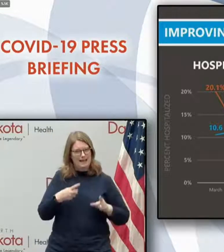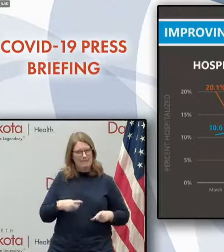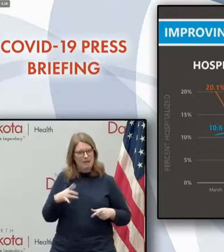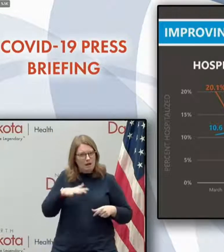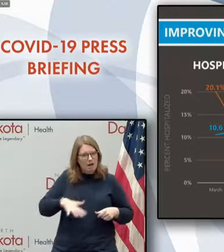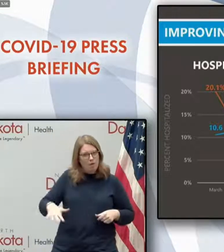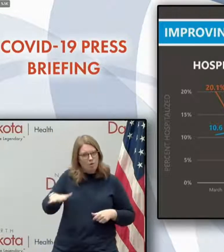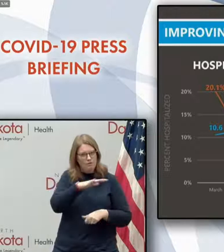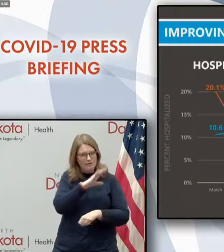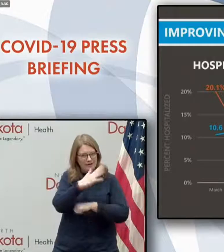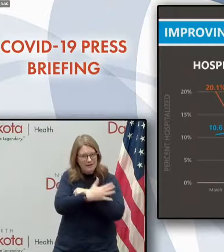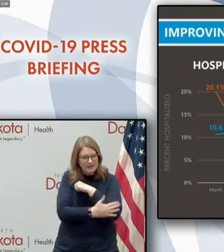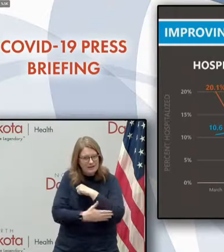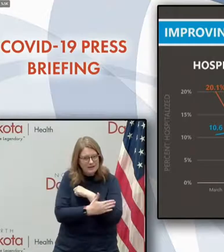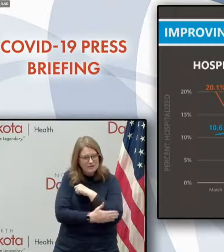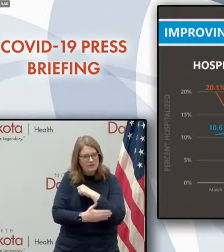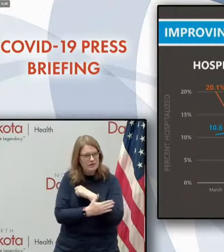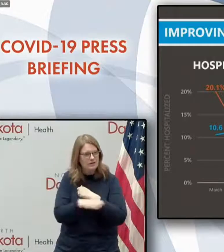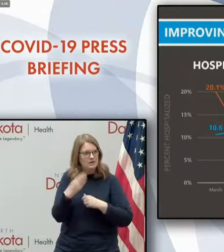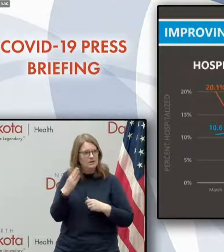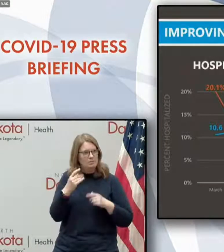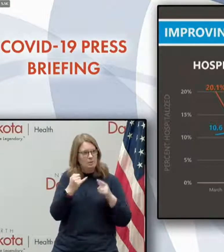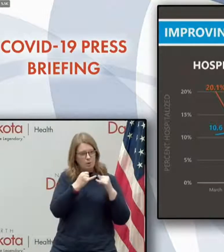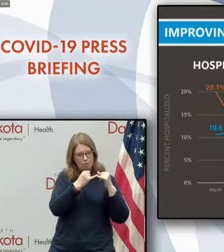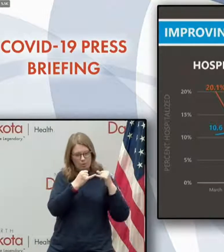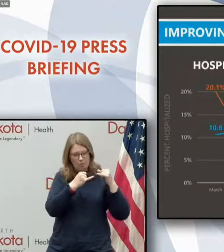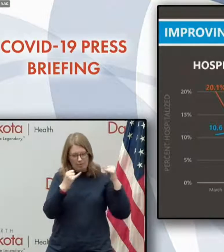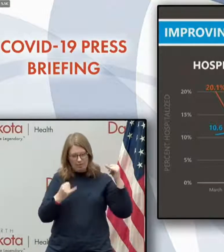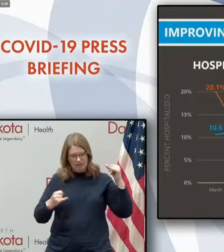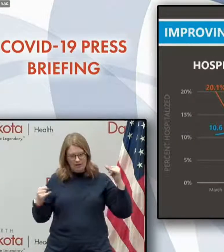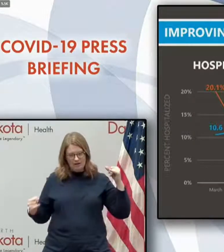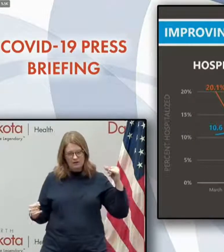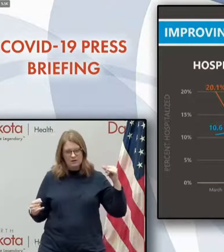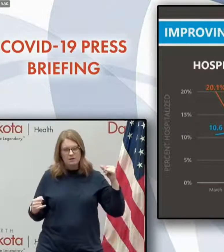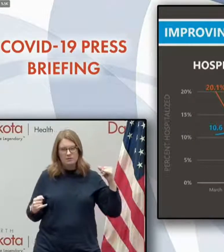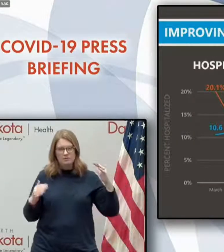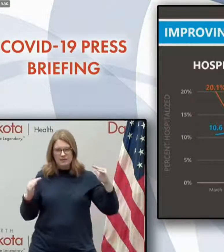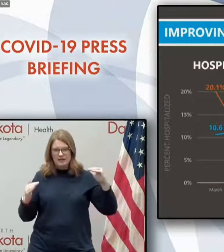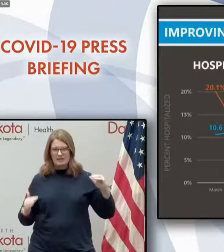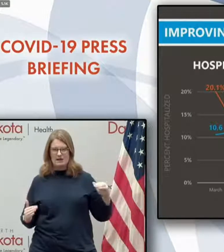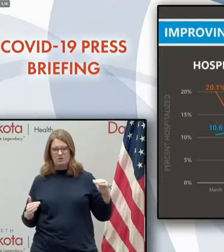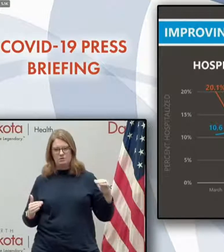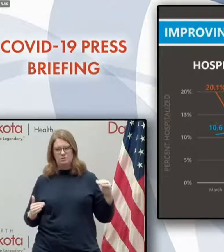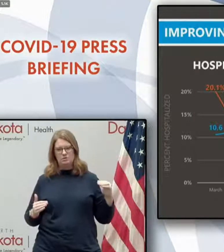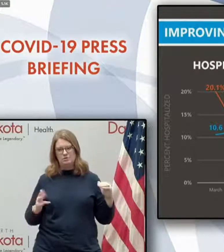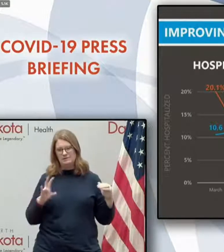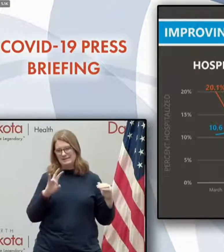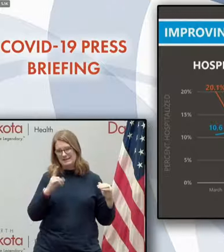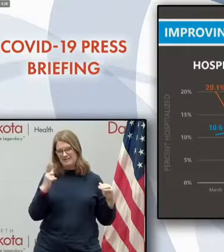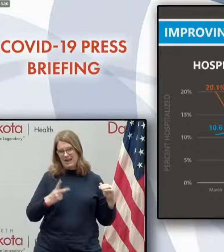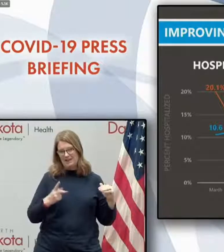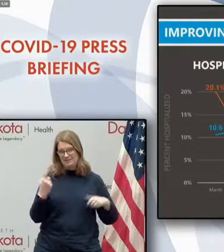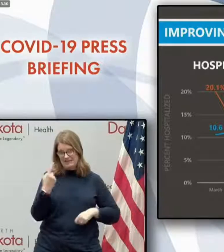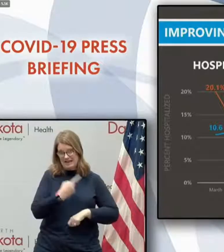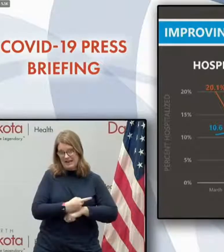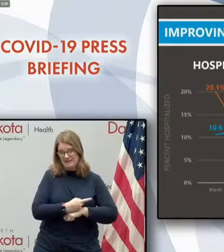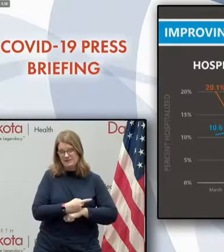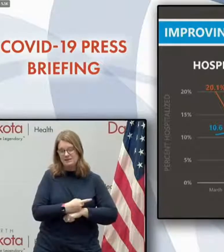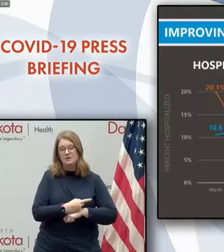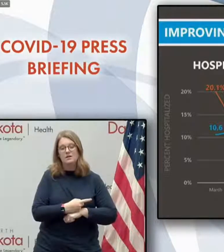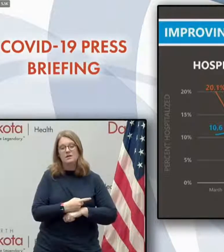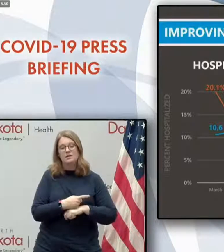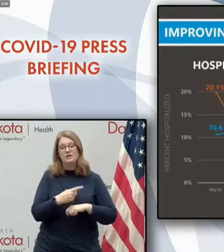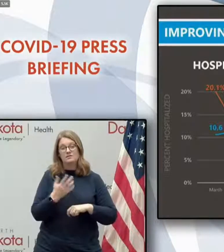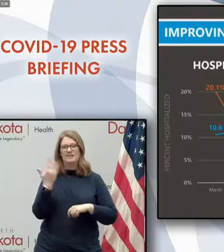The blue line on here is average length of stay. We reported that we had been able to get that down to 7.5 days